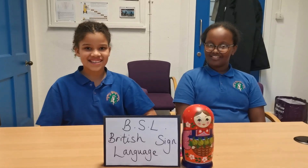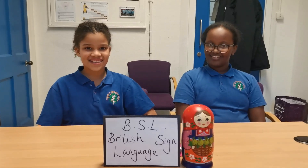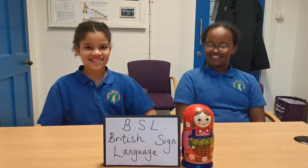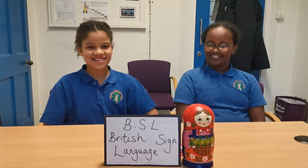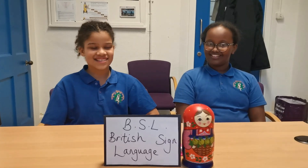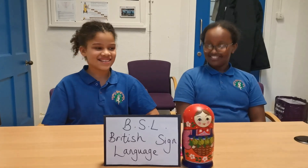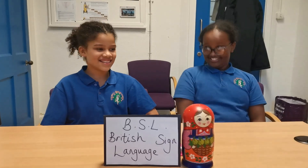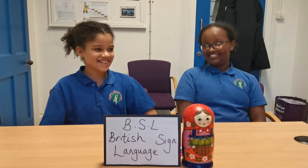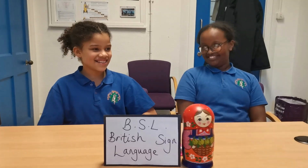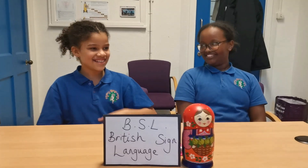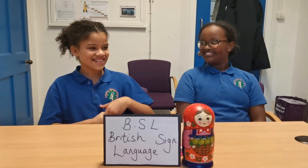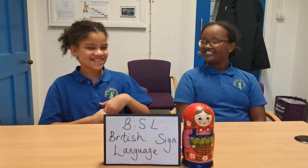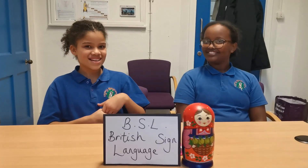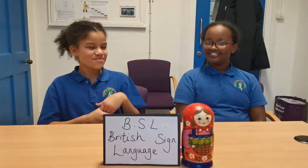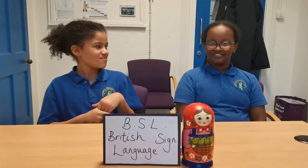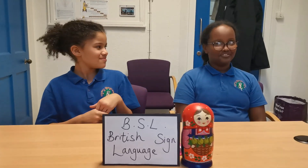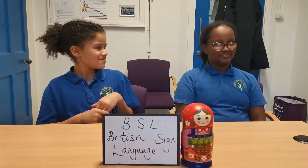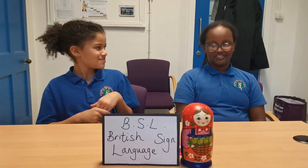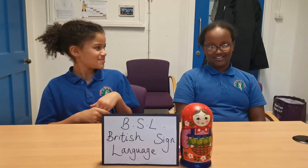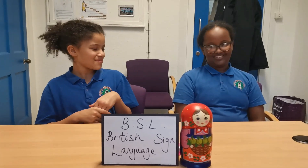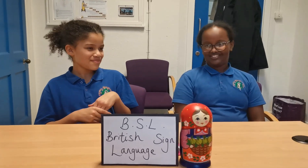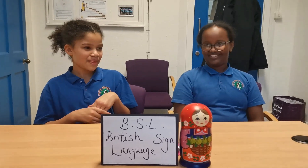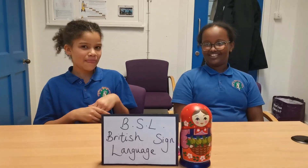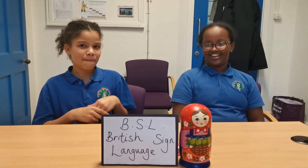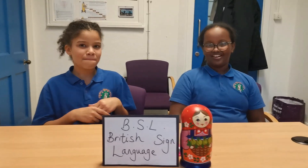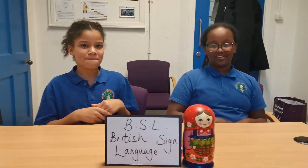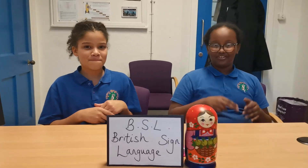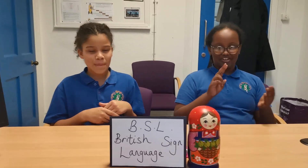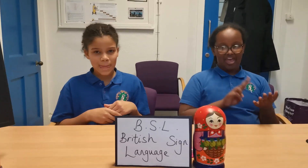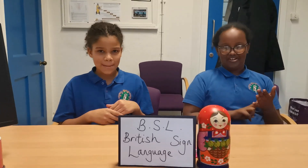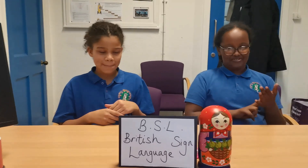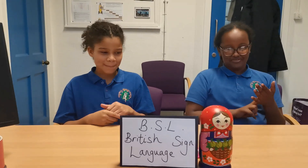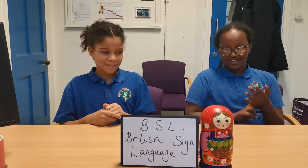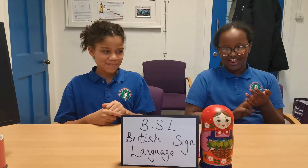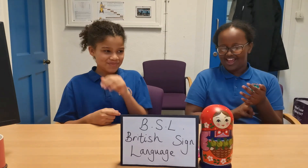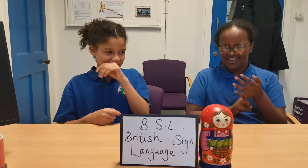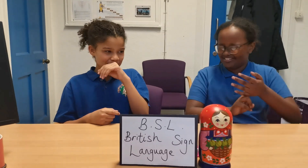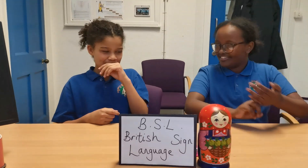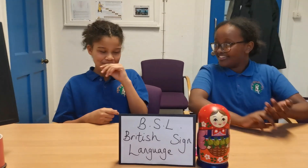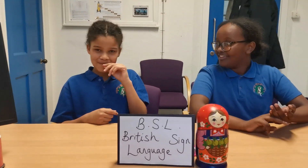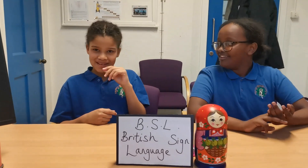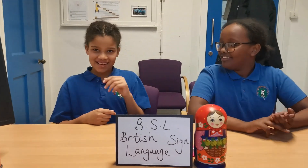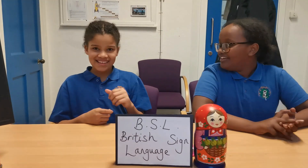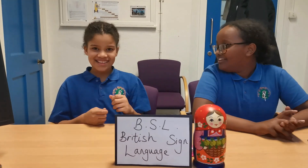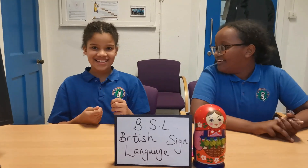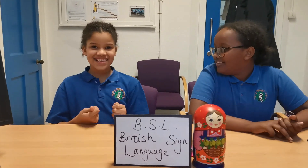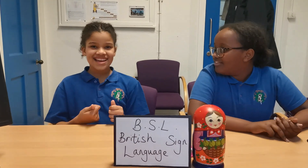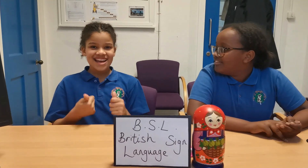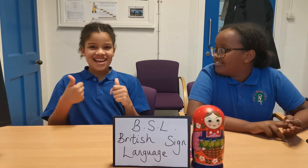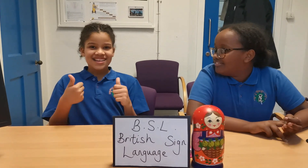see the alphabet? Do you know the alphabet, Haala? Right, Niamh. I know L, N. Say the letters as you do them. Off you go.